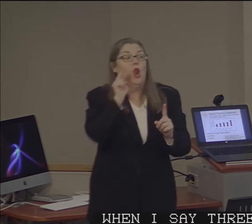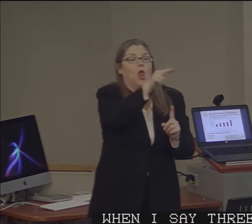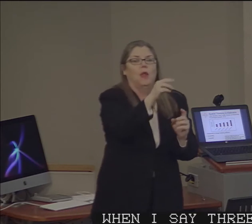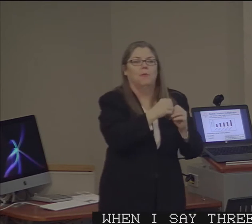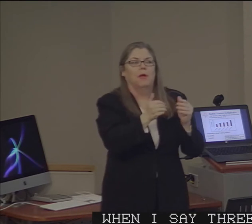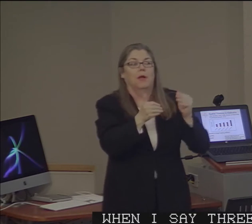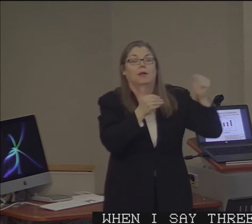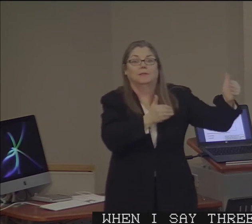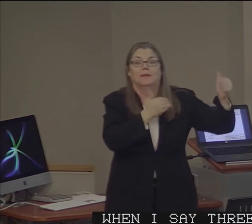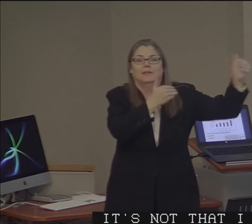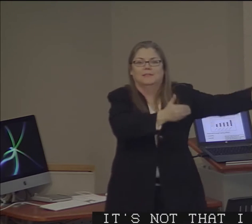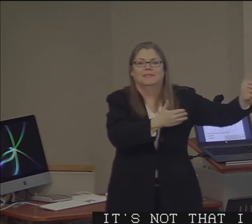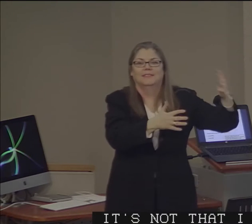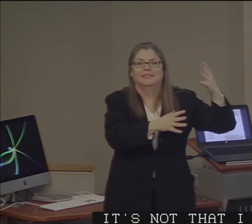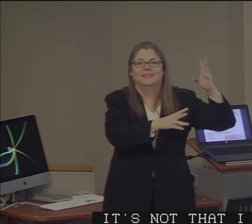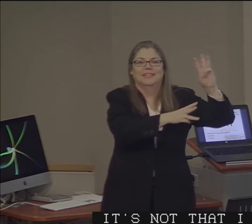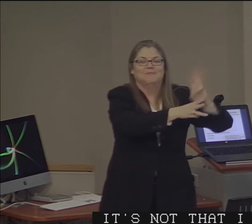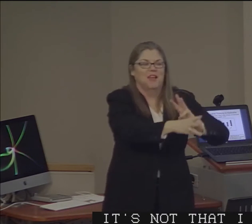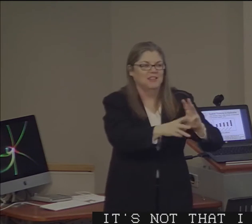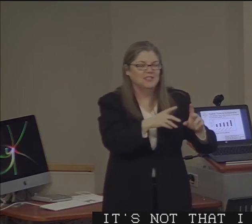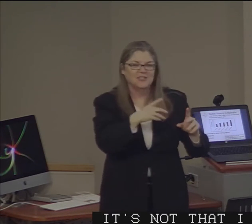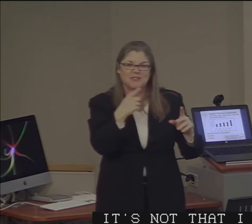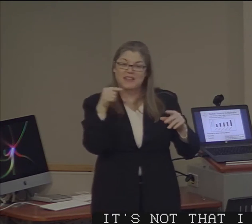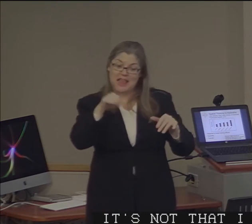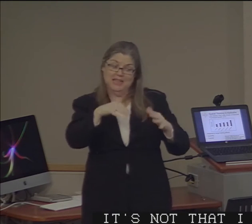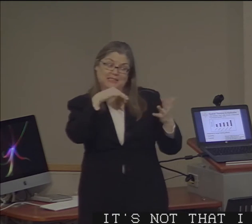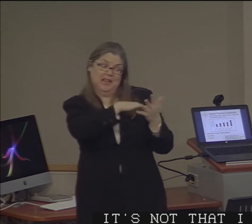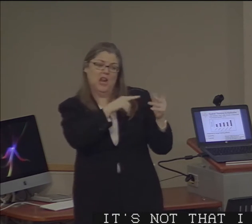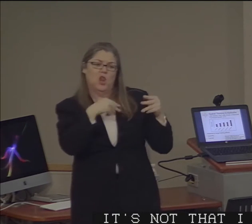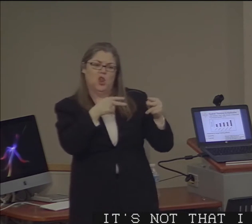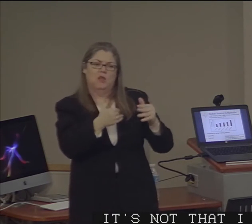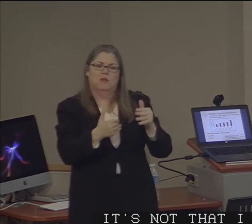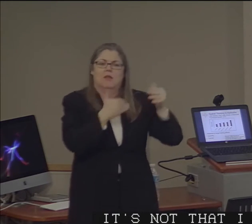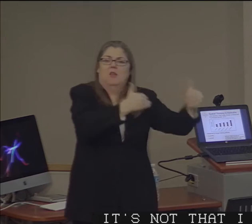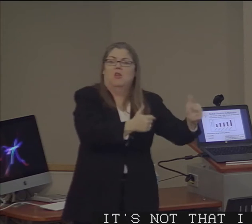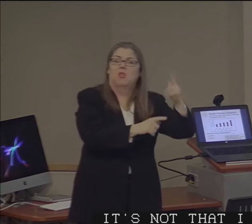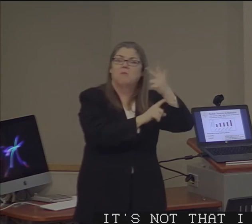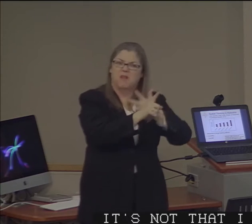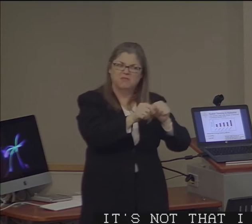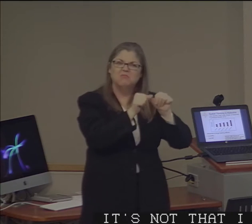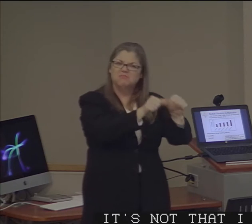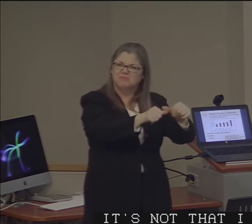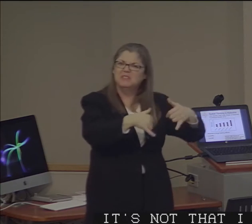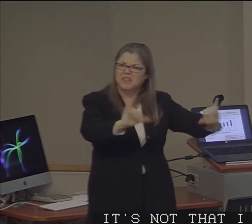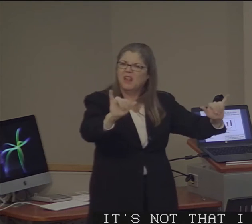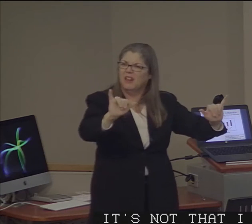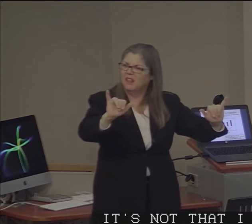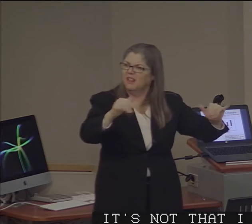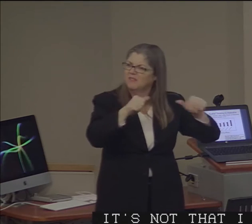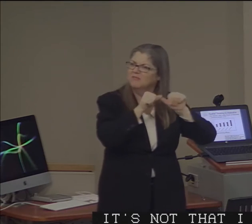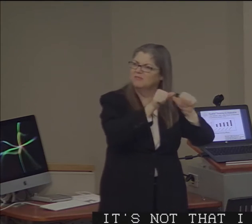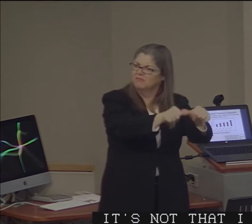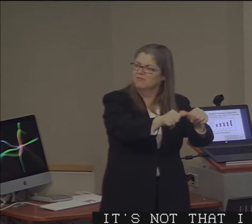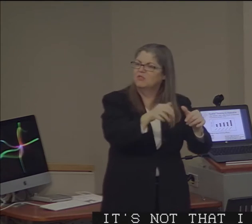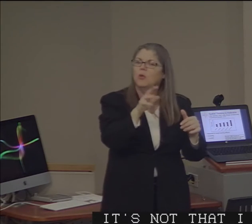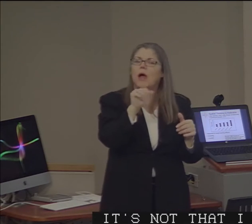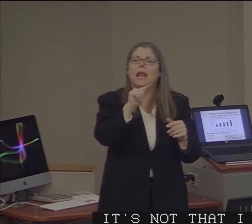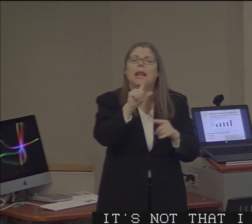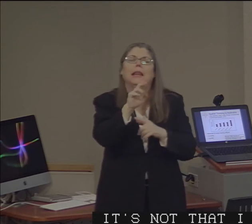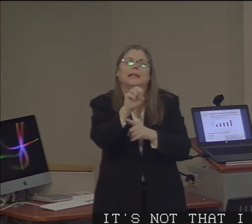were like, 3 months, that's a long time. And they did find an effect. So it's at least